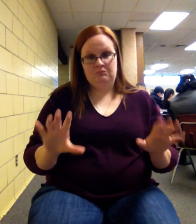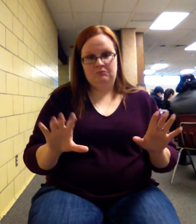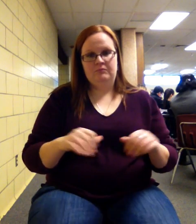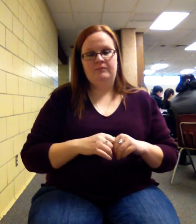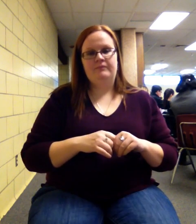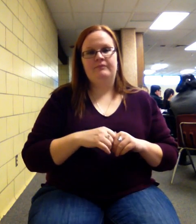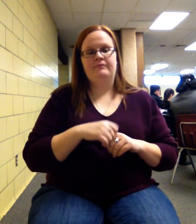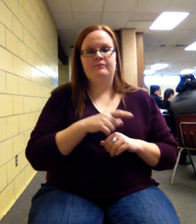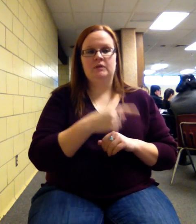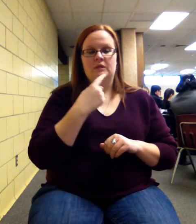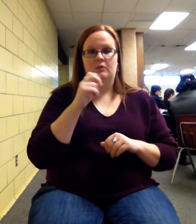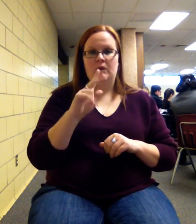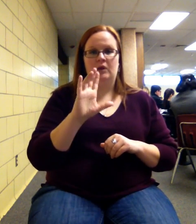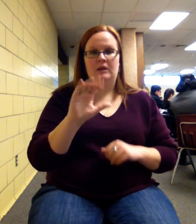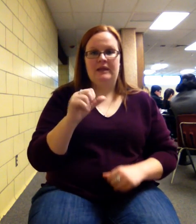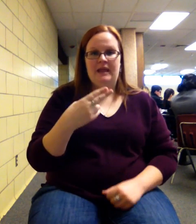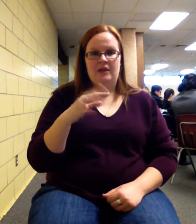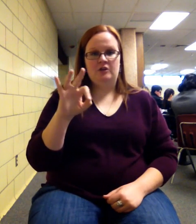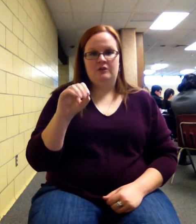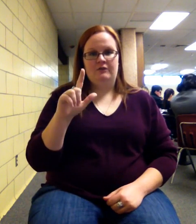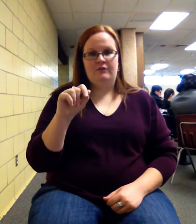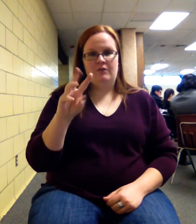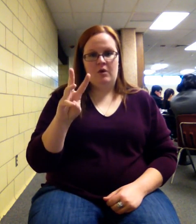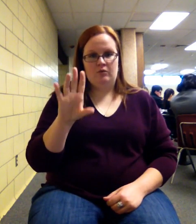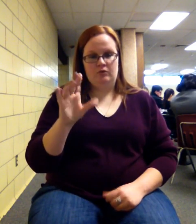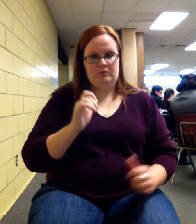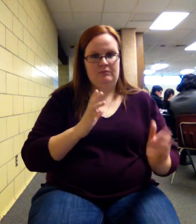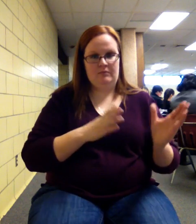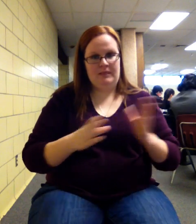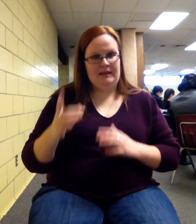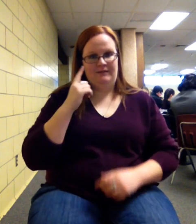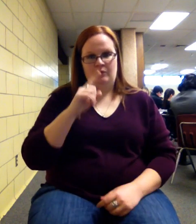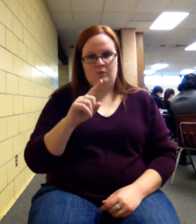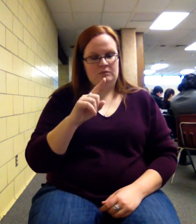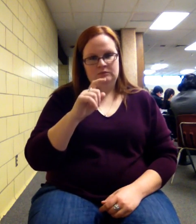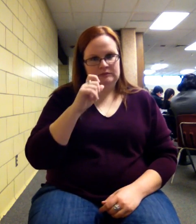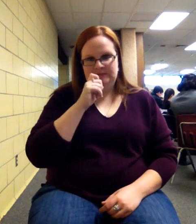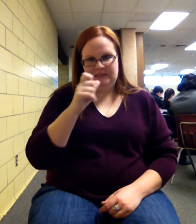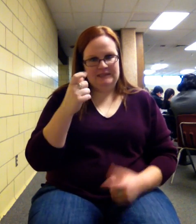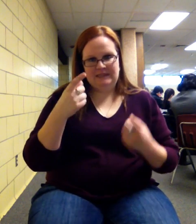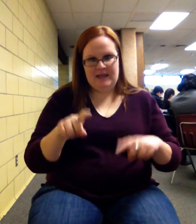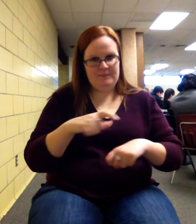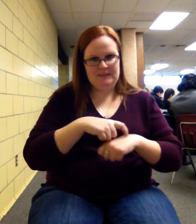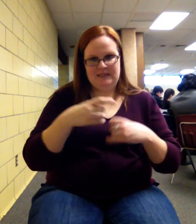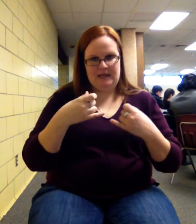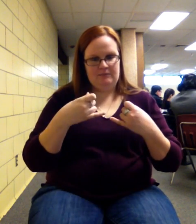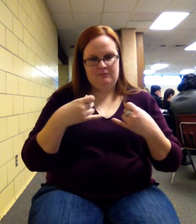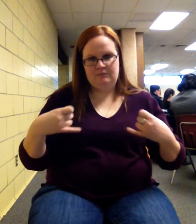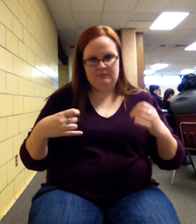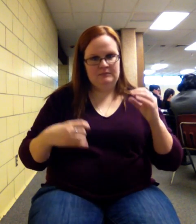saying, all of your cash flows that you're planning for don't always happen at time period 0. You might be